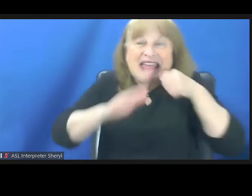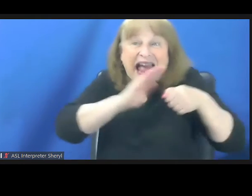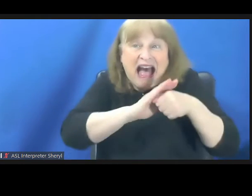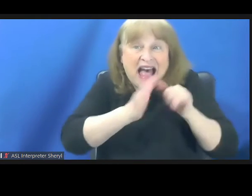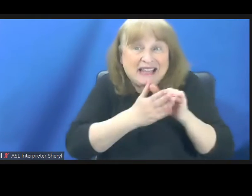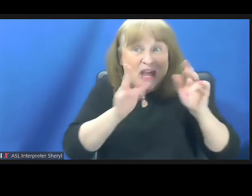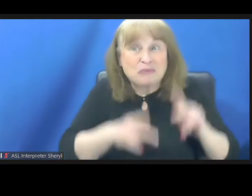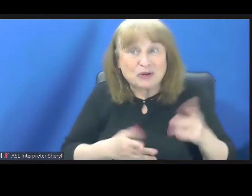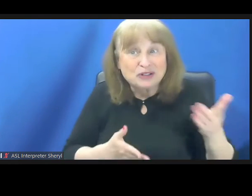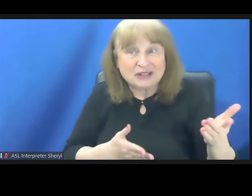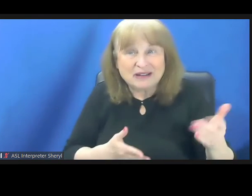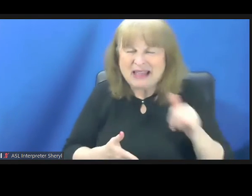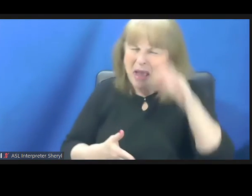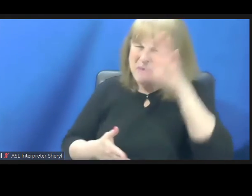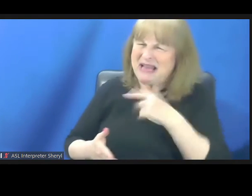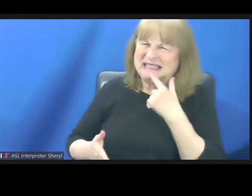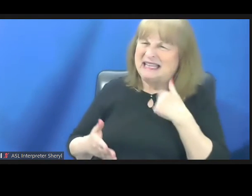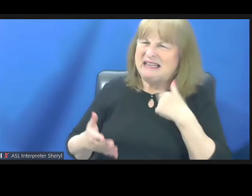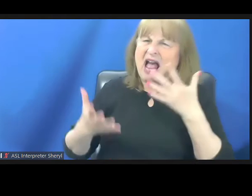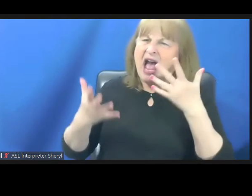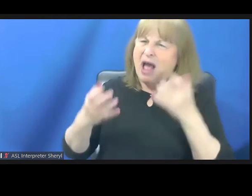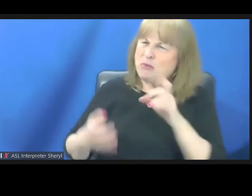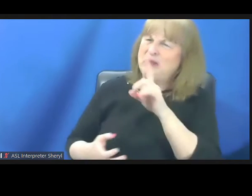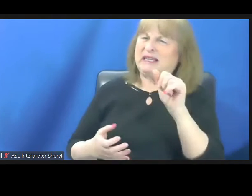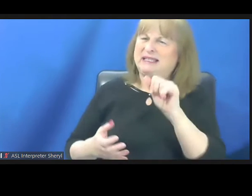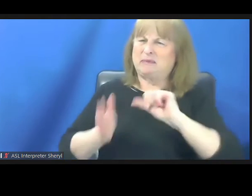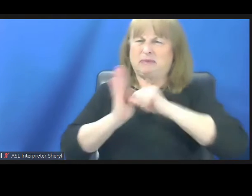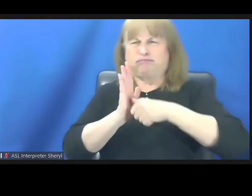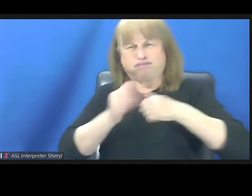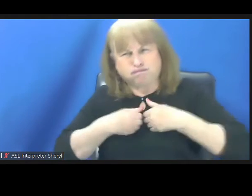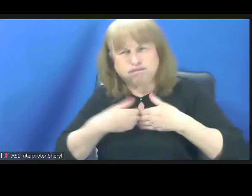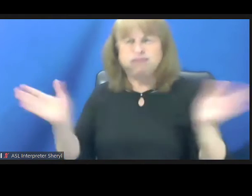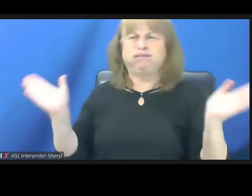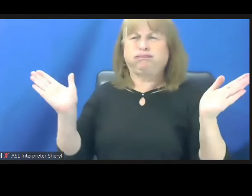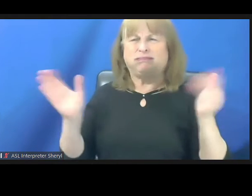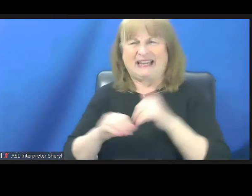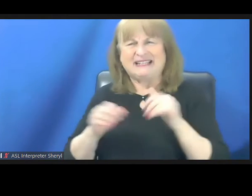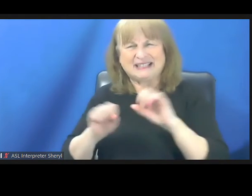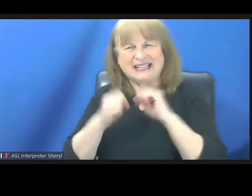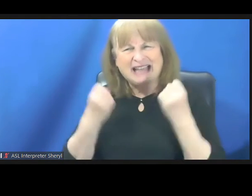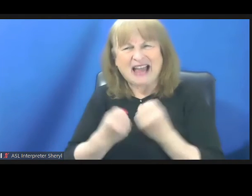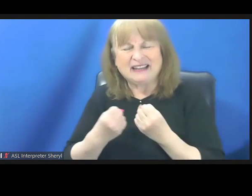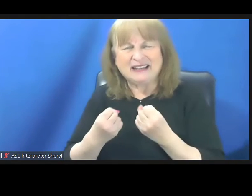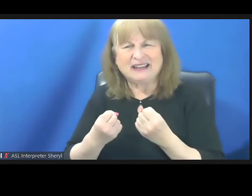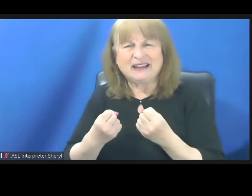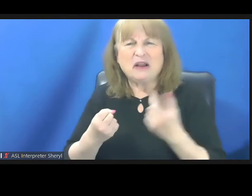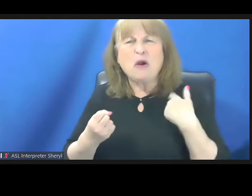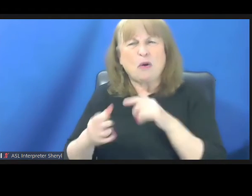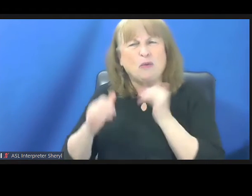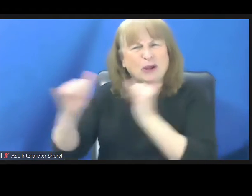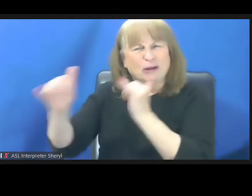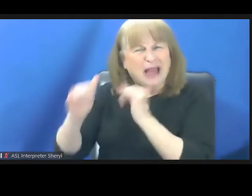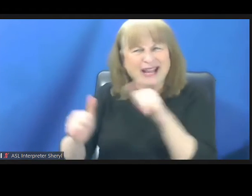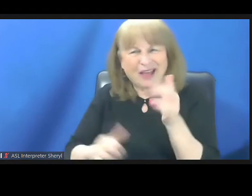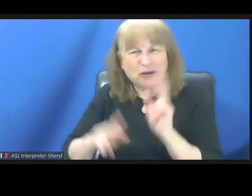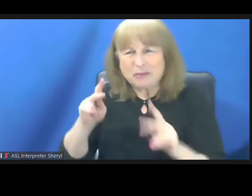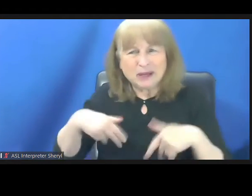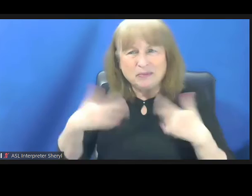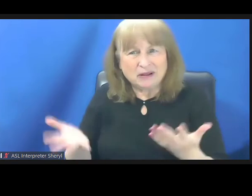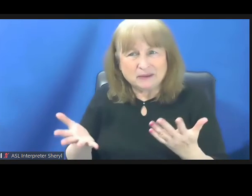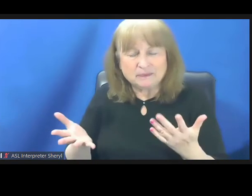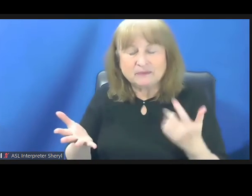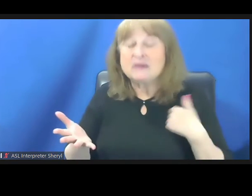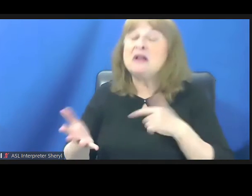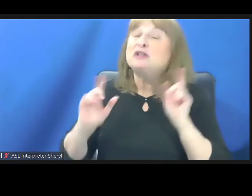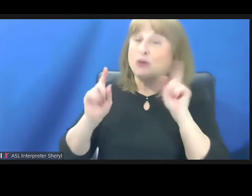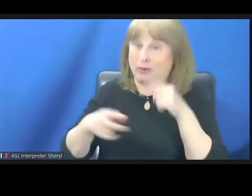person. But he's saying, I want disability to be out there in society. We are like everybody else. And so we went to